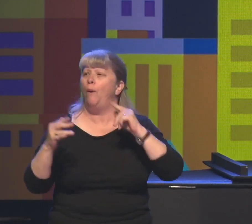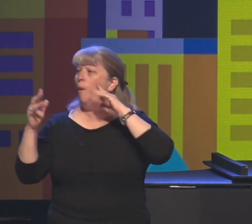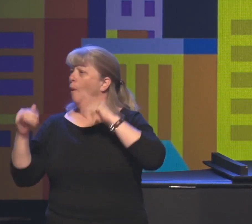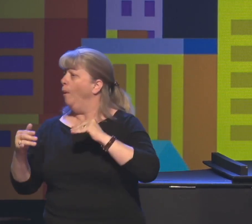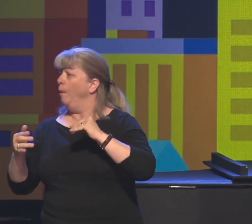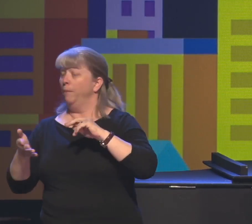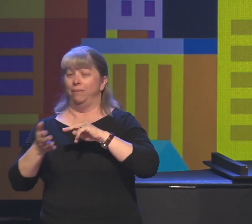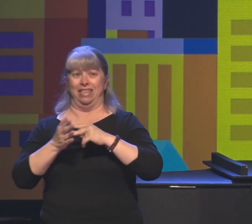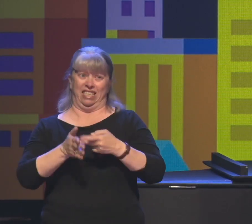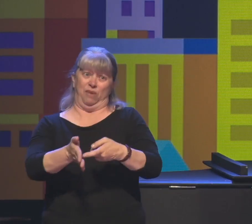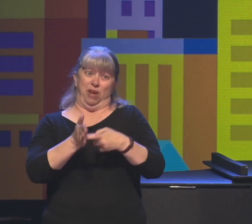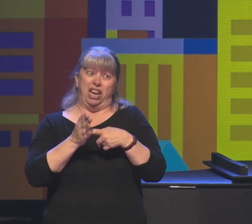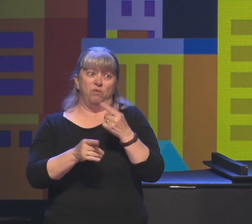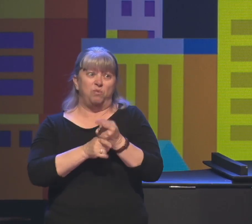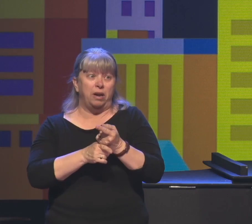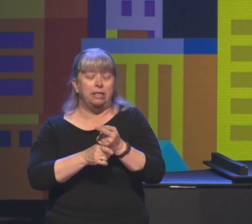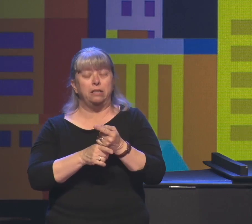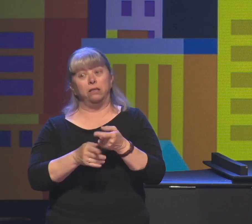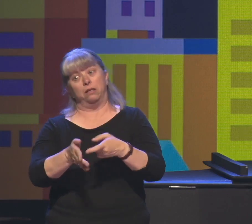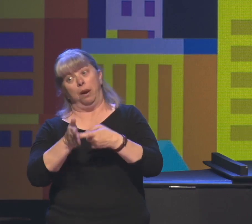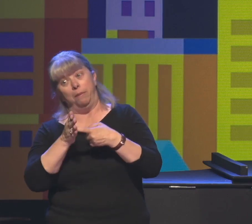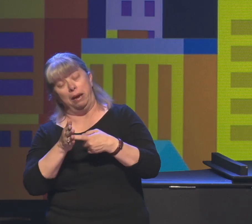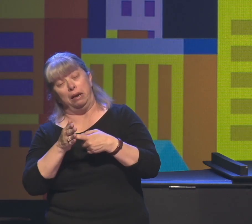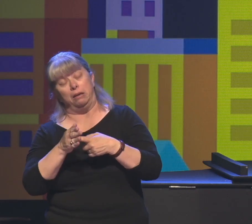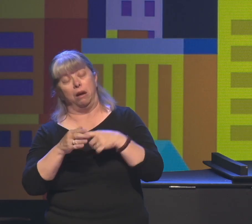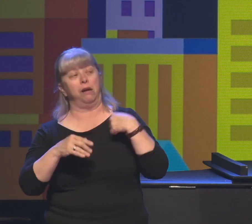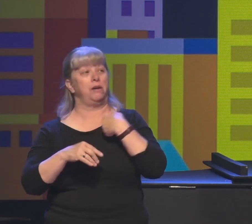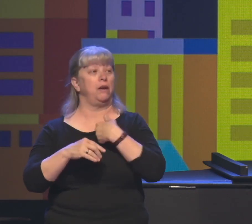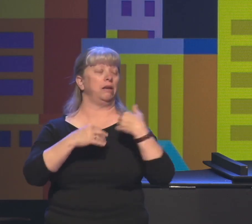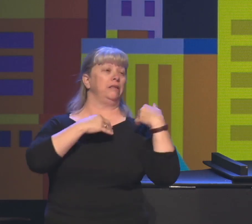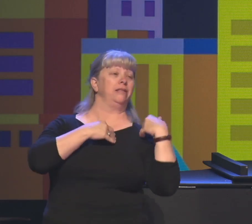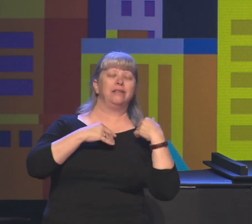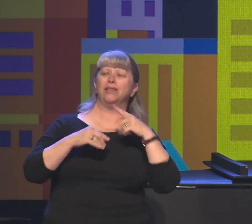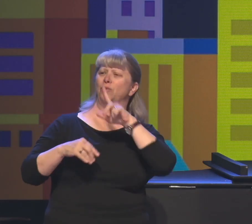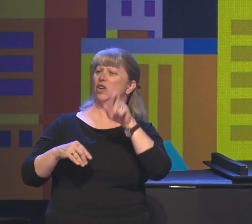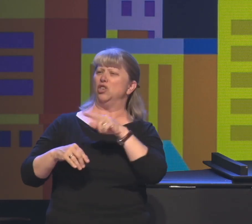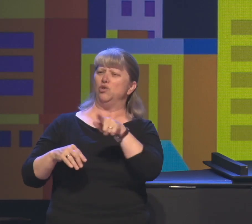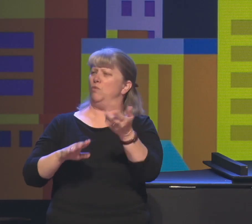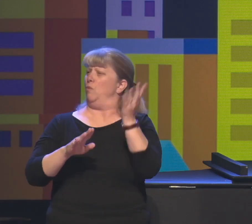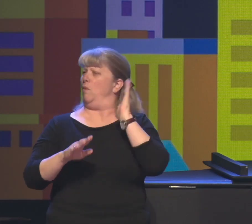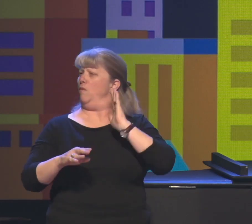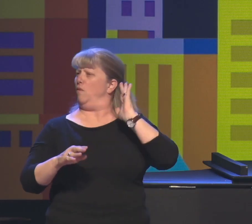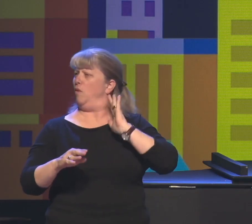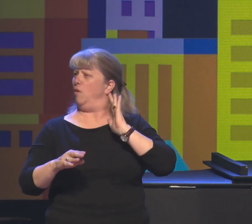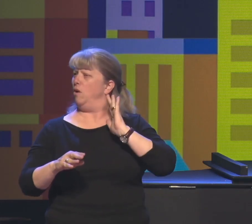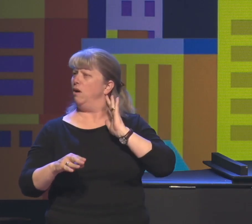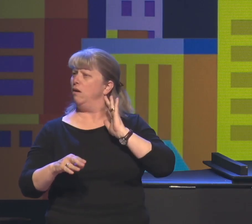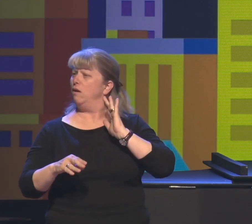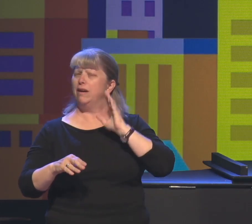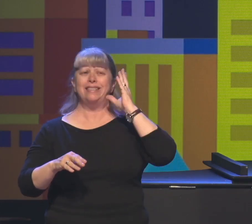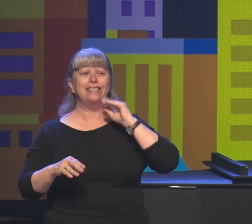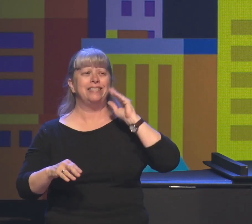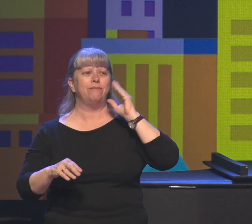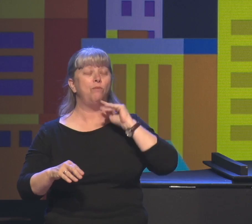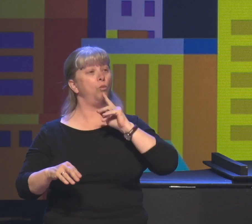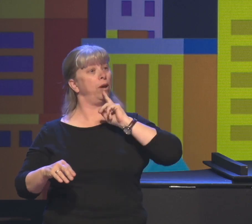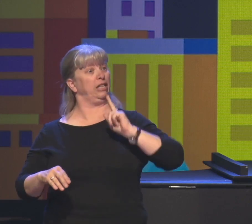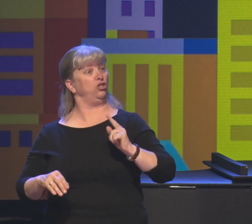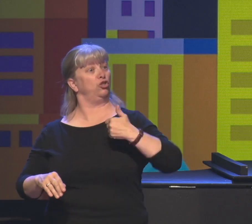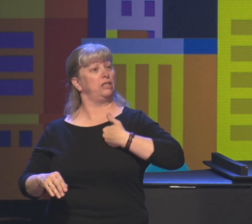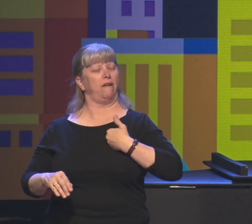is demanding, right? There are demands placed upon us. Let me ask you this question. Have you ever been very, very sure